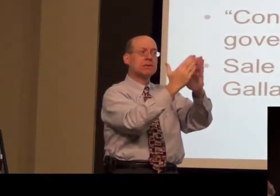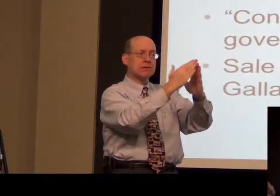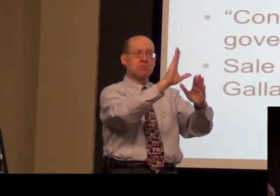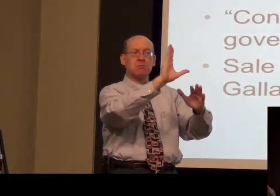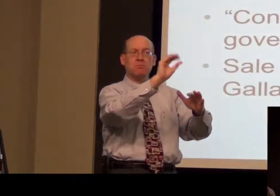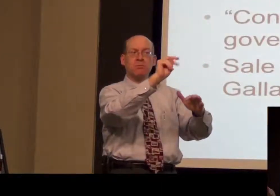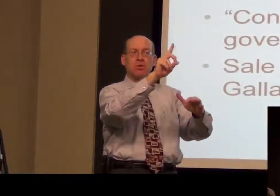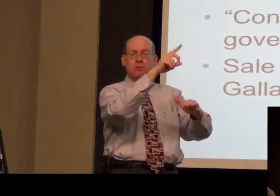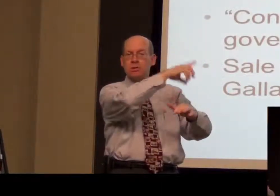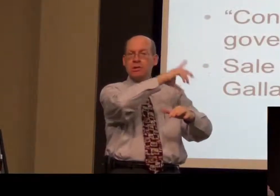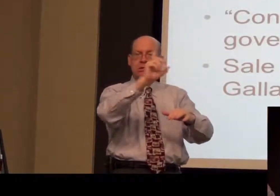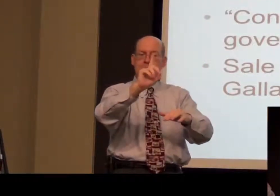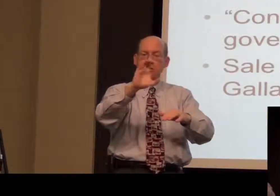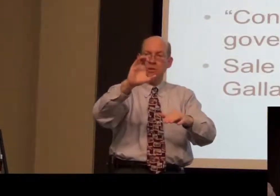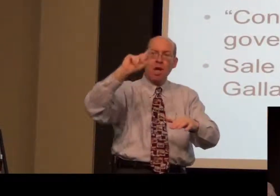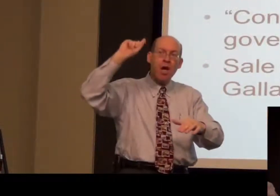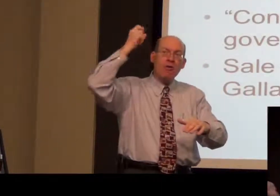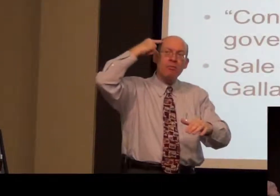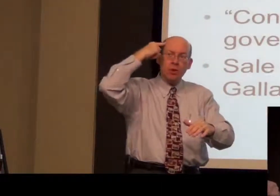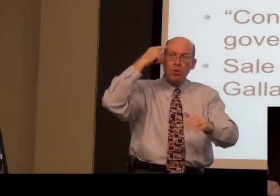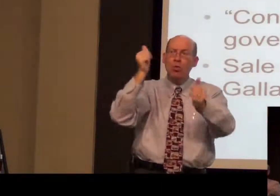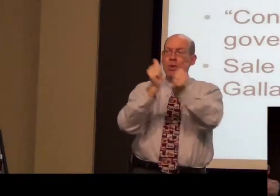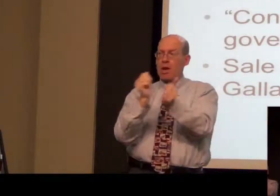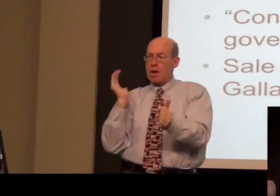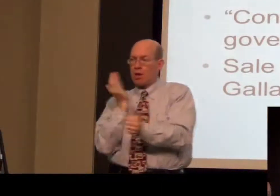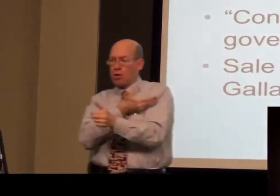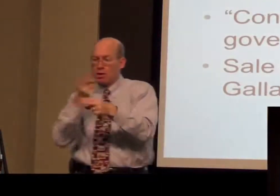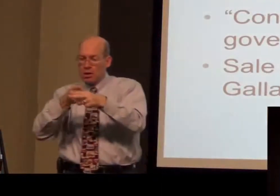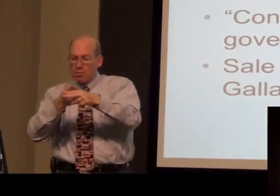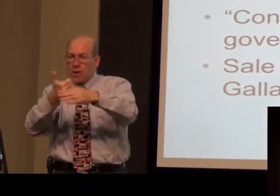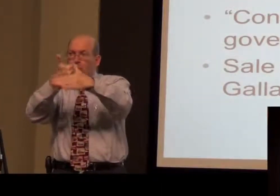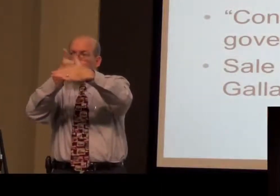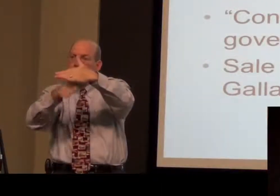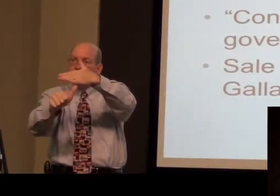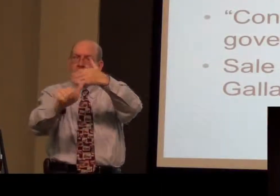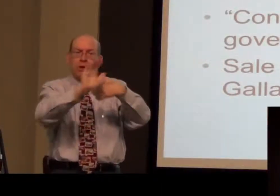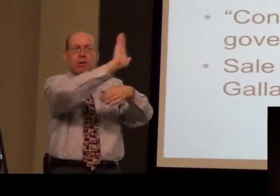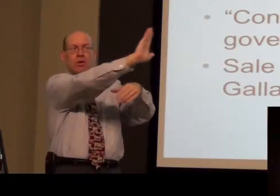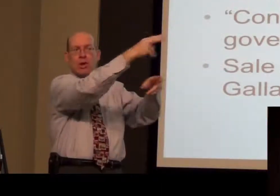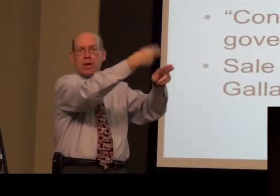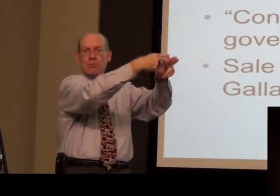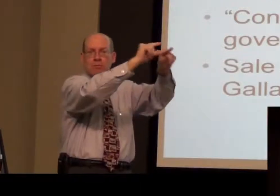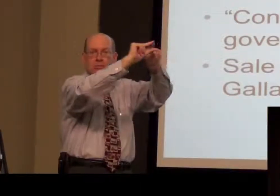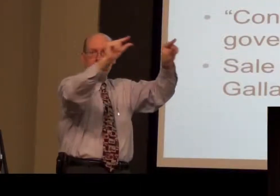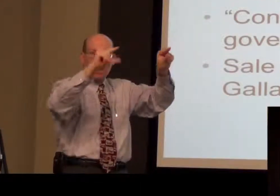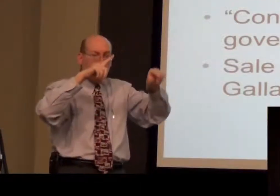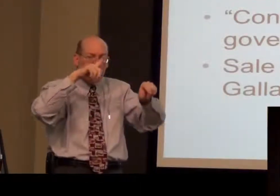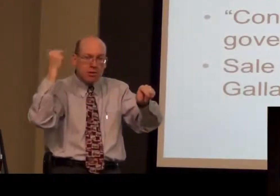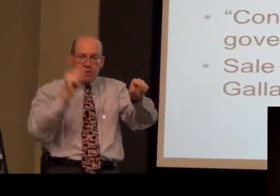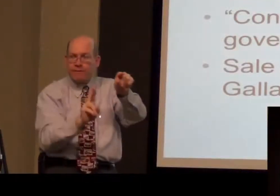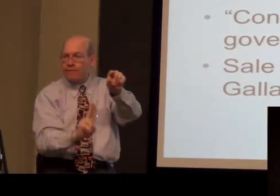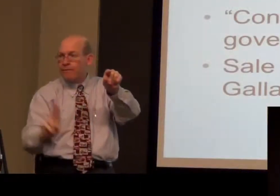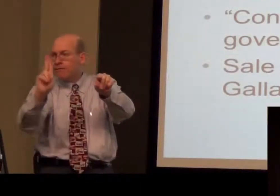So you could really see what the government process was. We were under